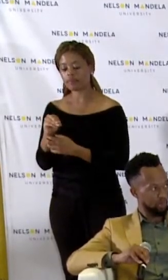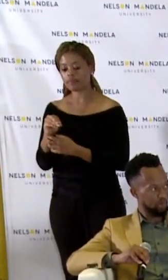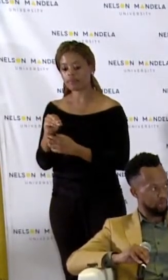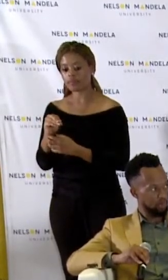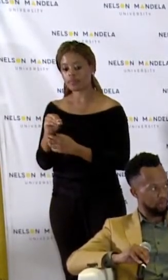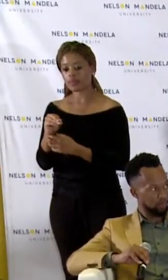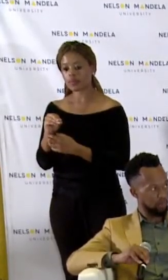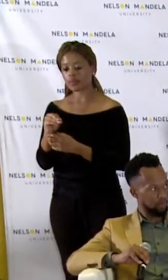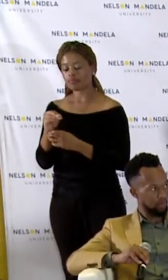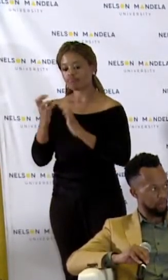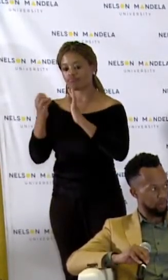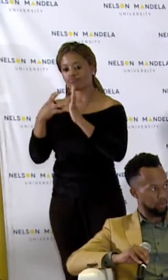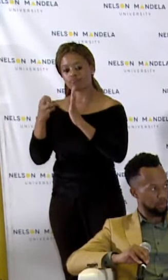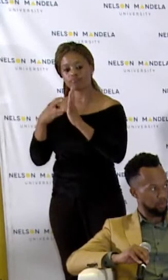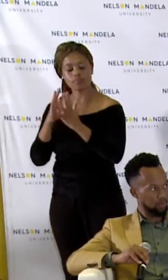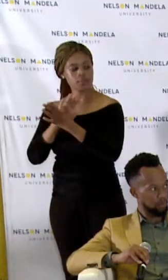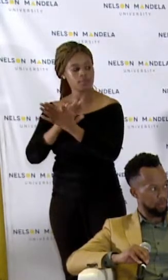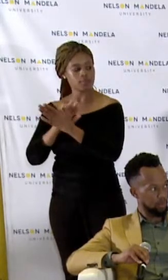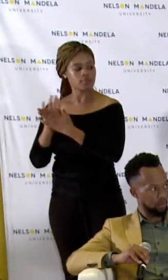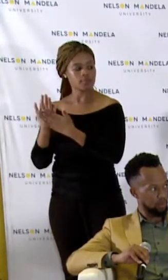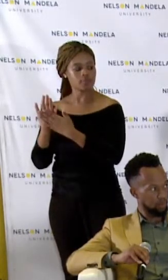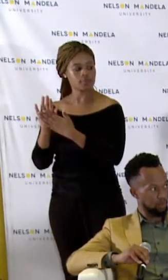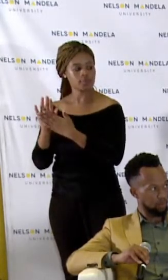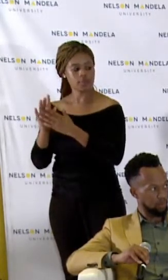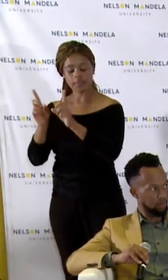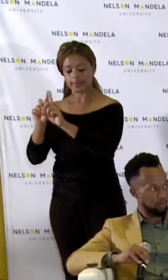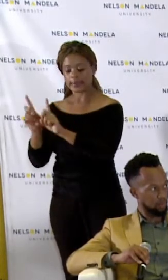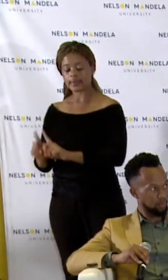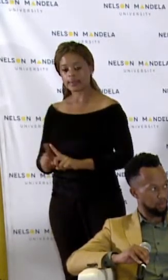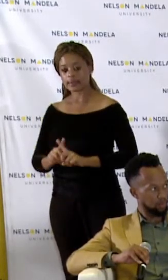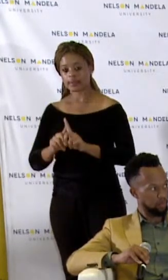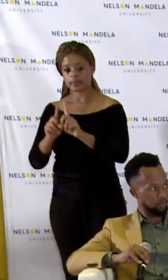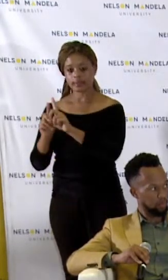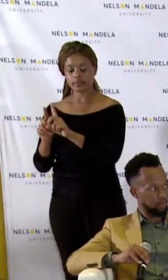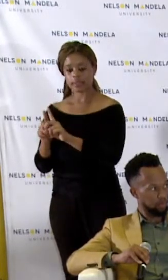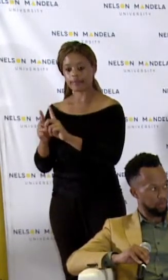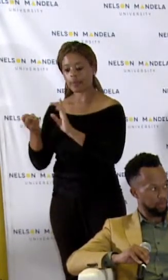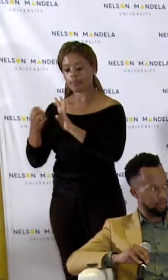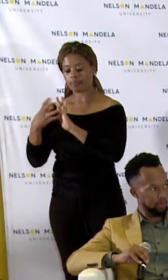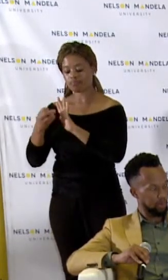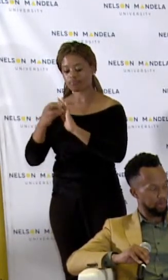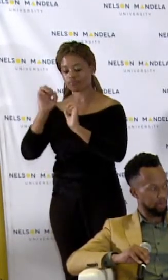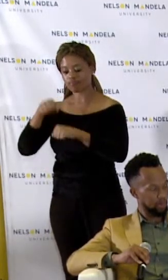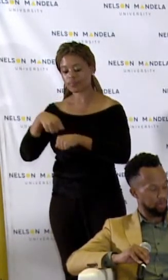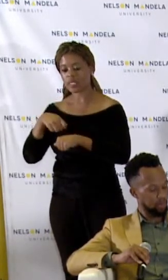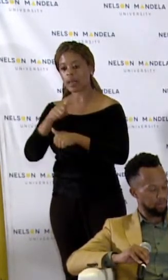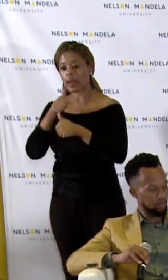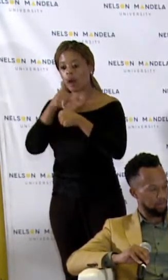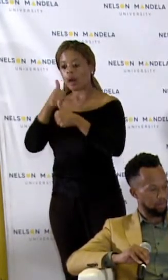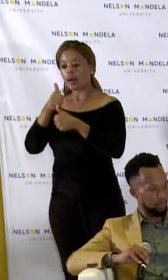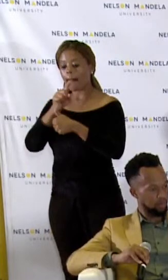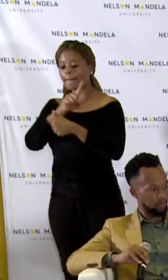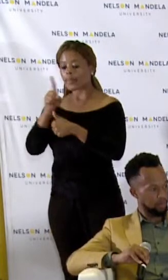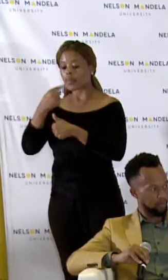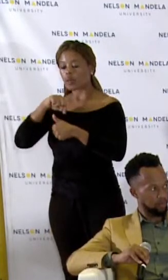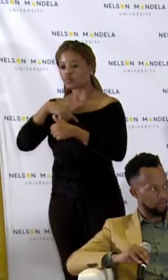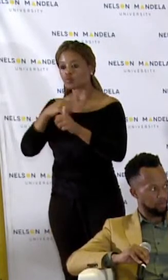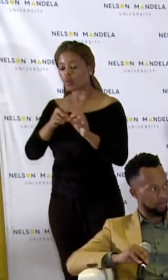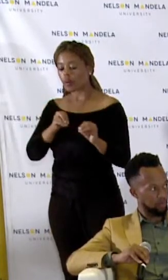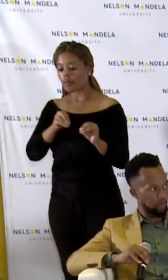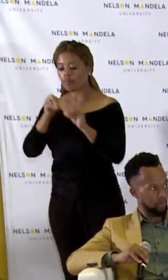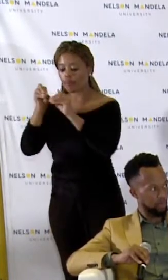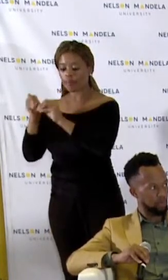with broadcasting and the different segments of the media is great, but we are now moving to